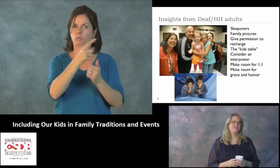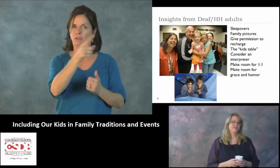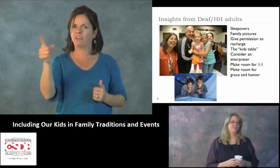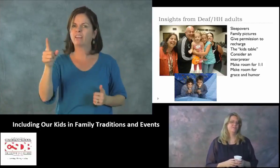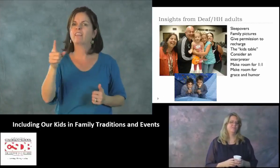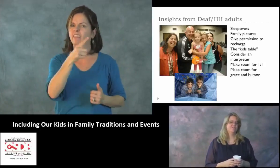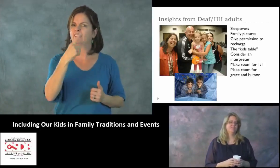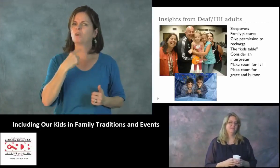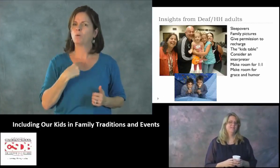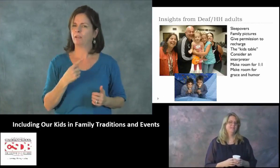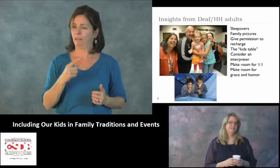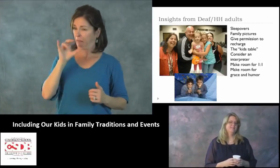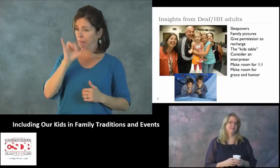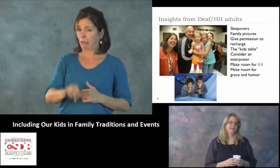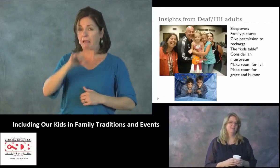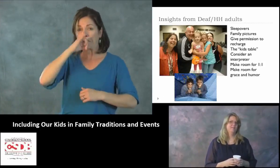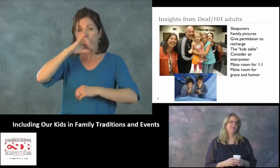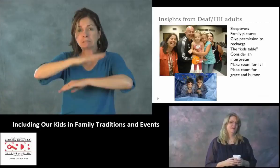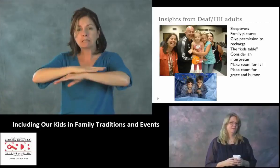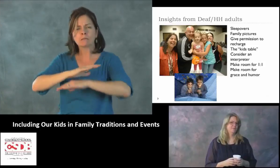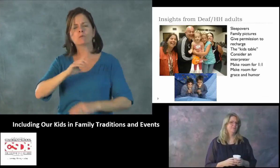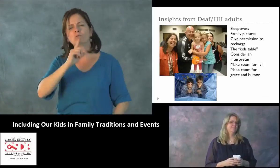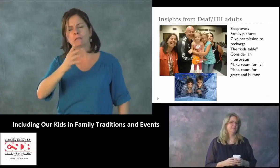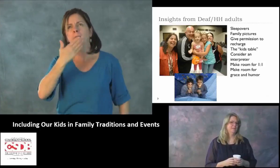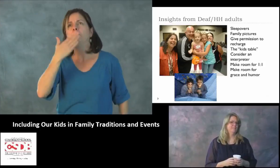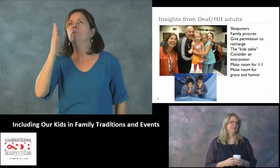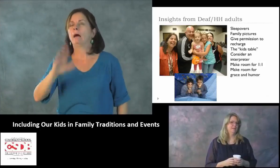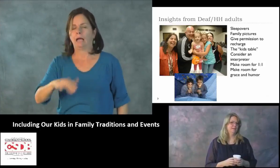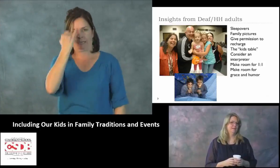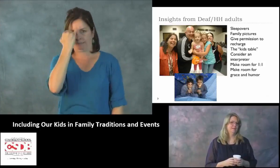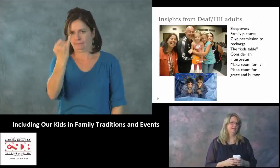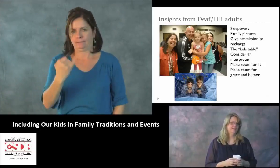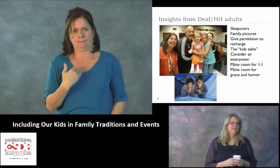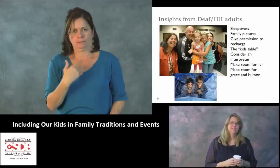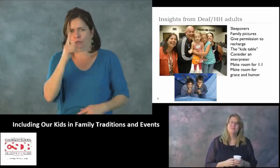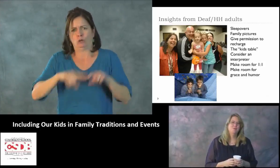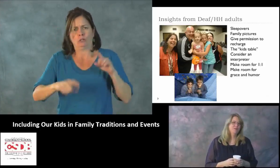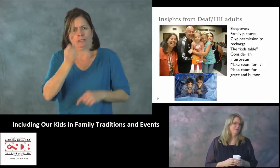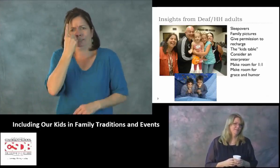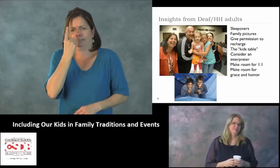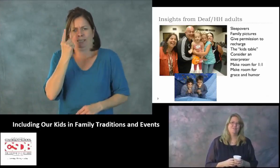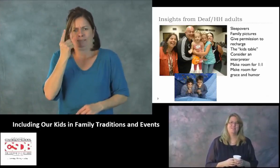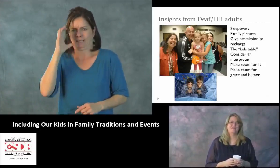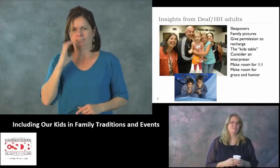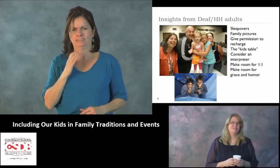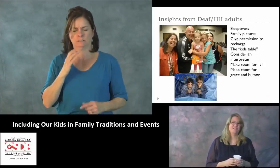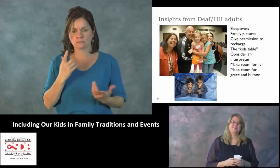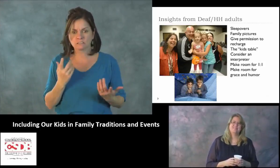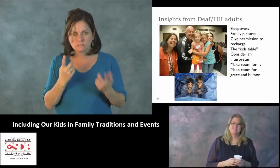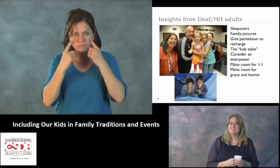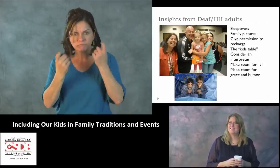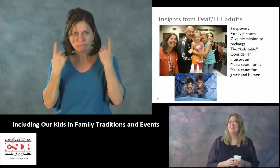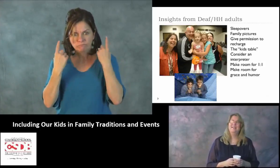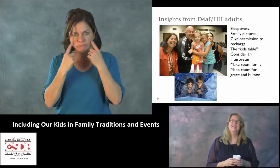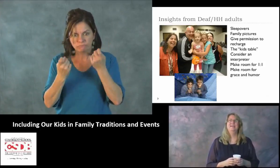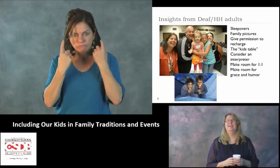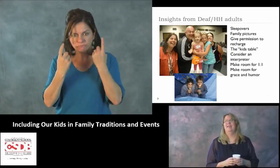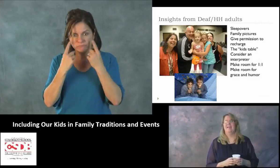adults that I talked to did indeed say that was really a bad idea because we couldn't understand our